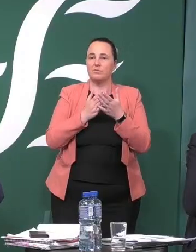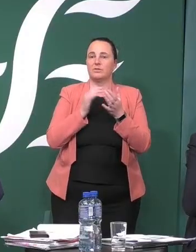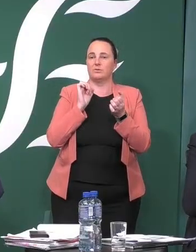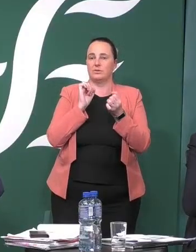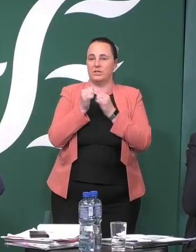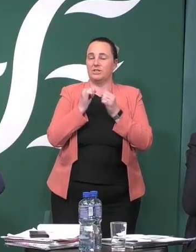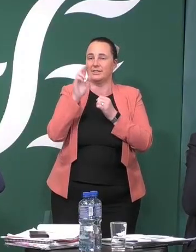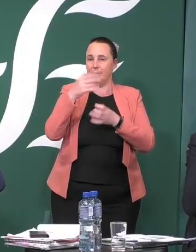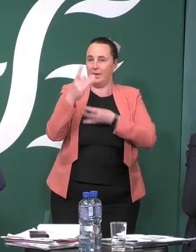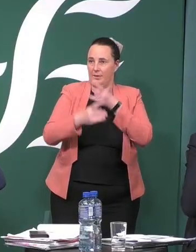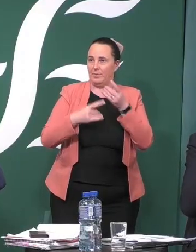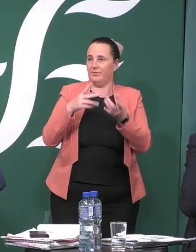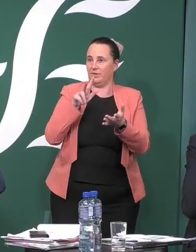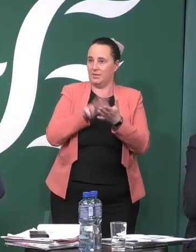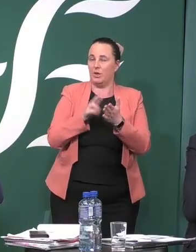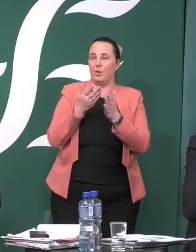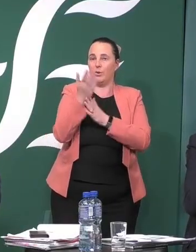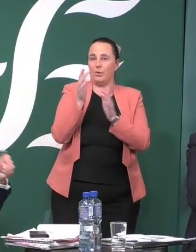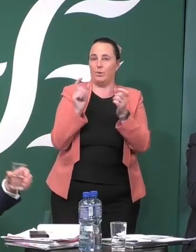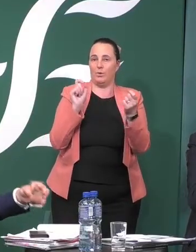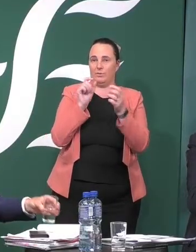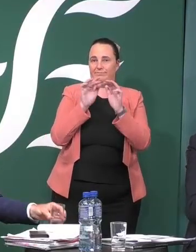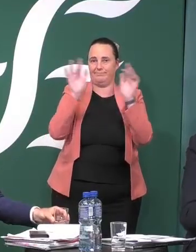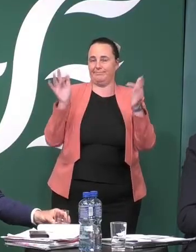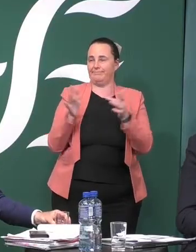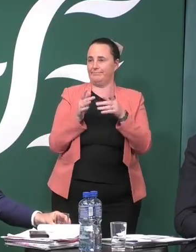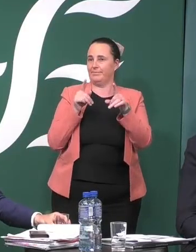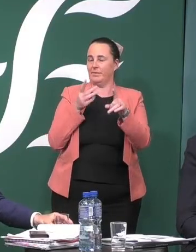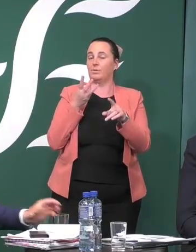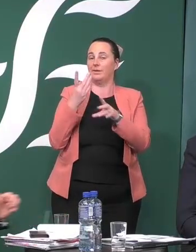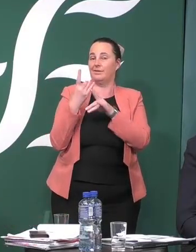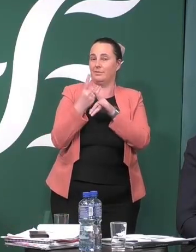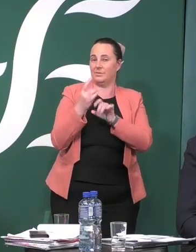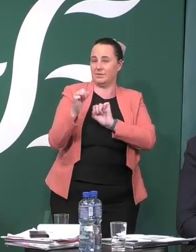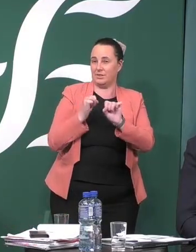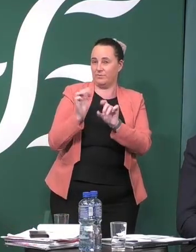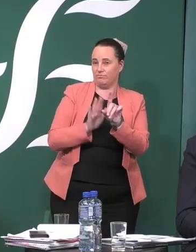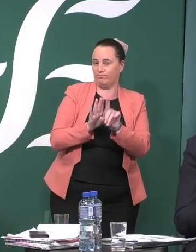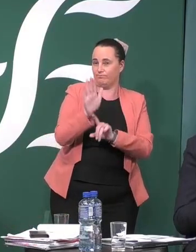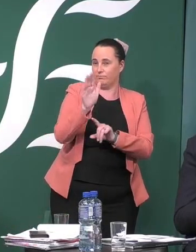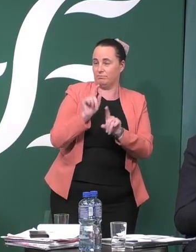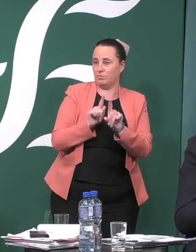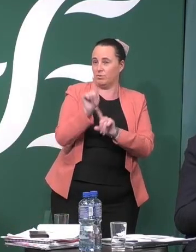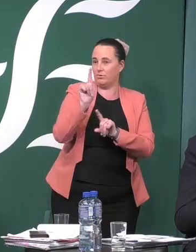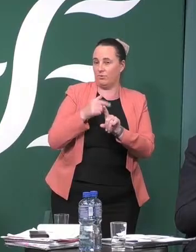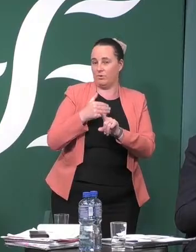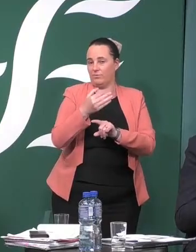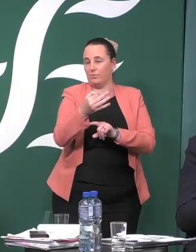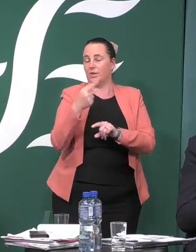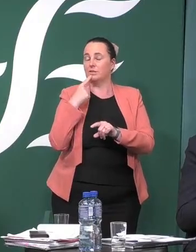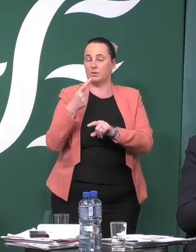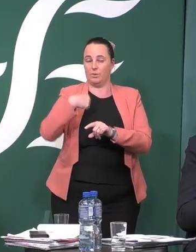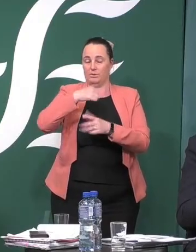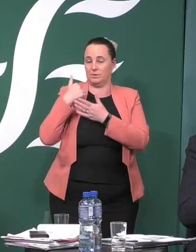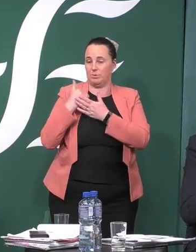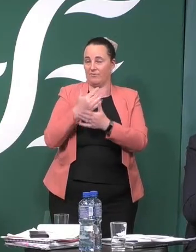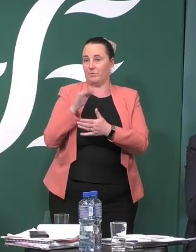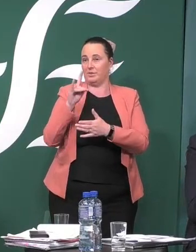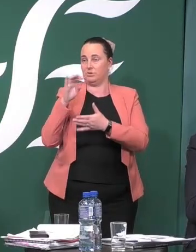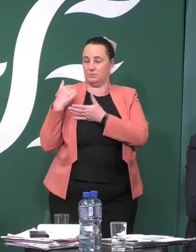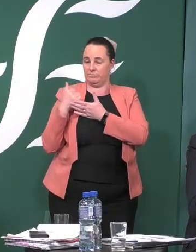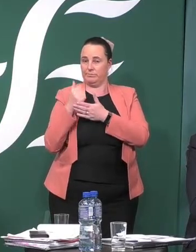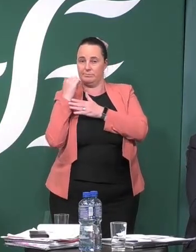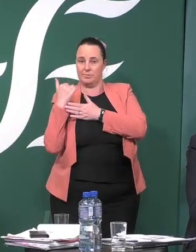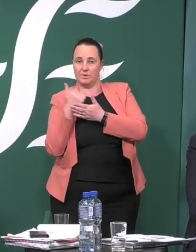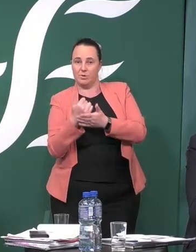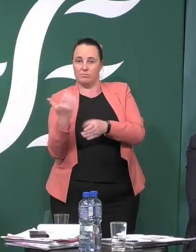requested and validated electronically, which will also help the service to improve going forward. So we're still supporting it in relation from a HSE perspective in